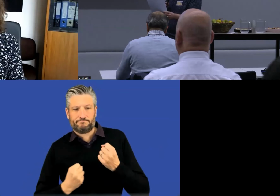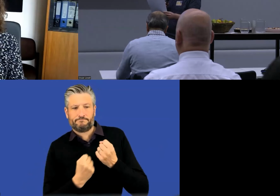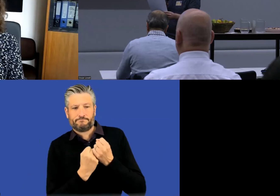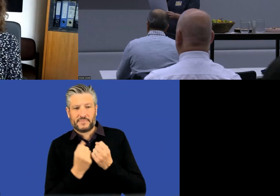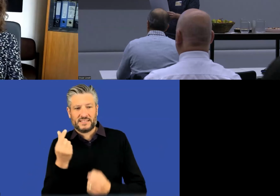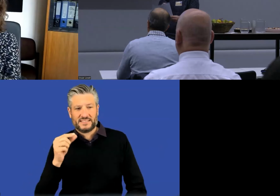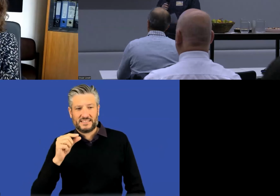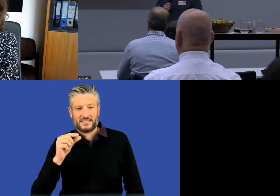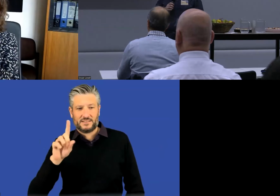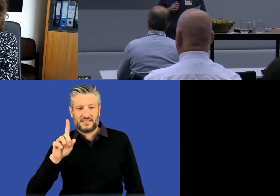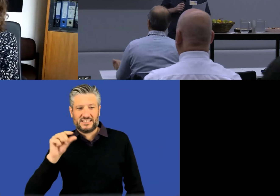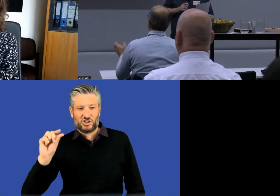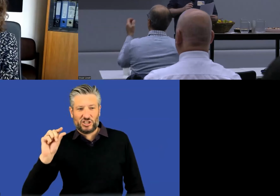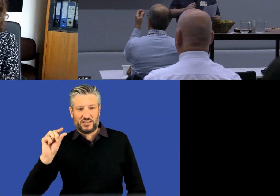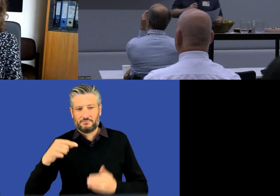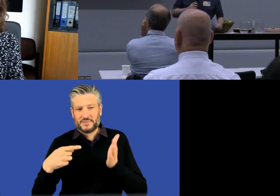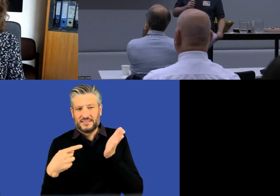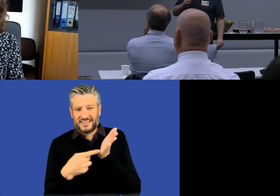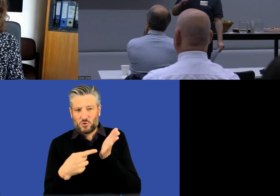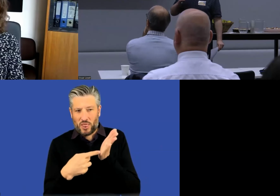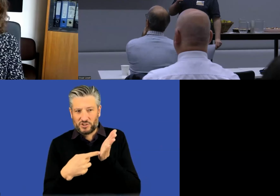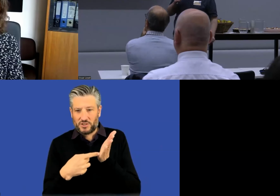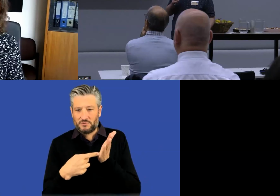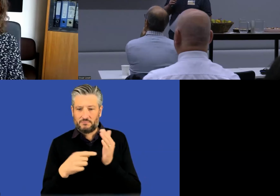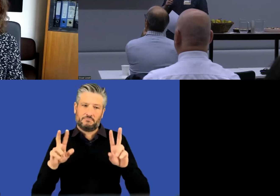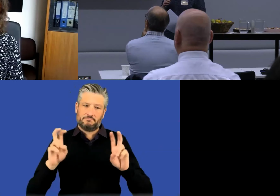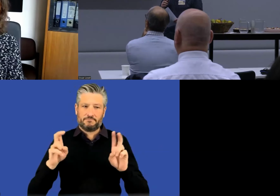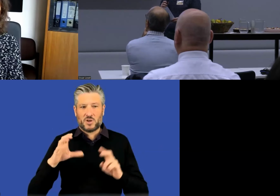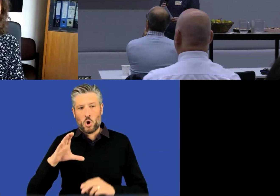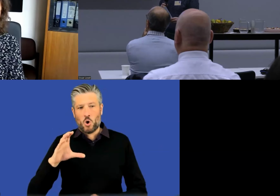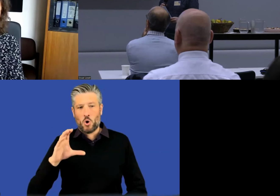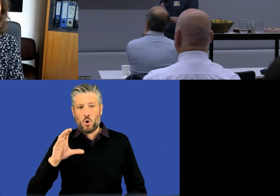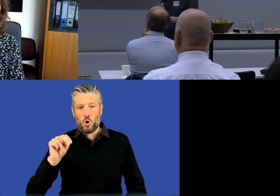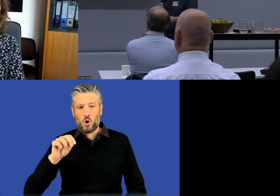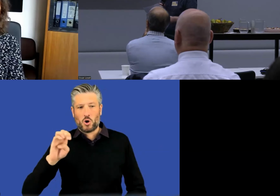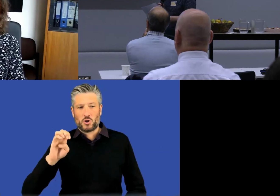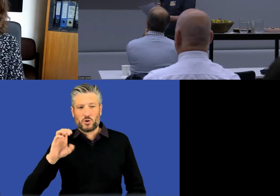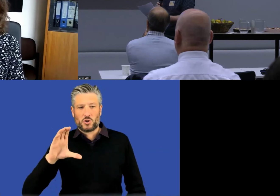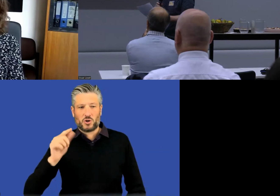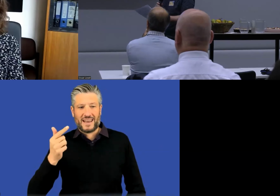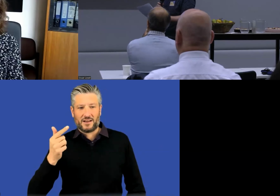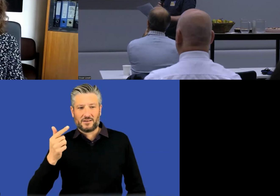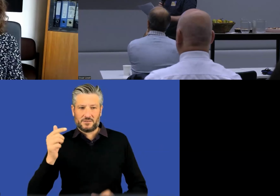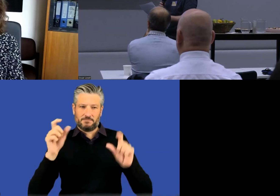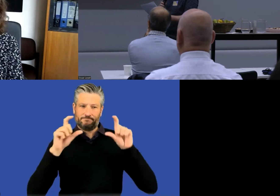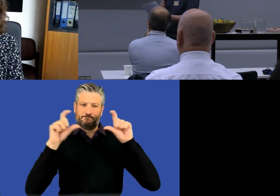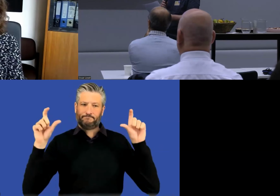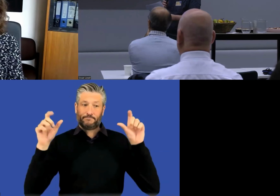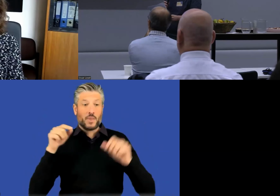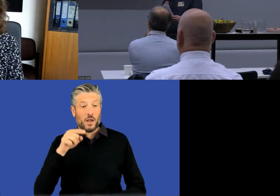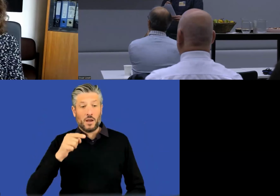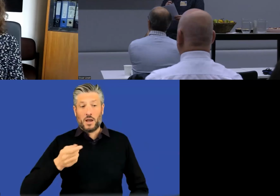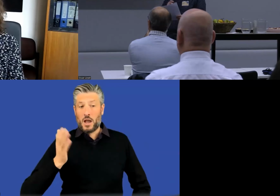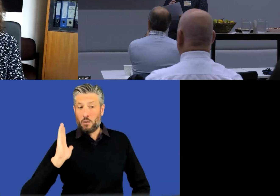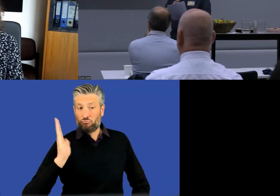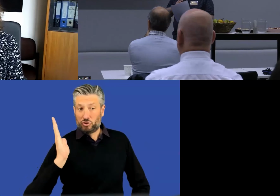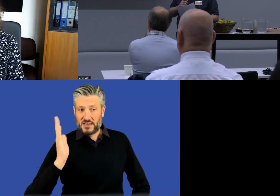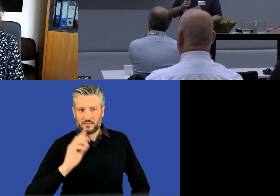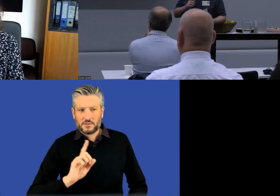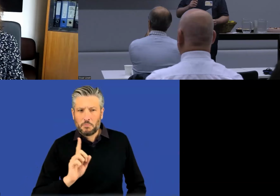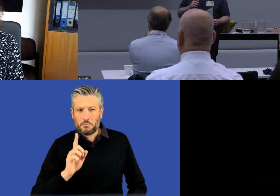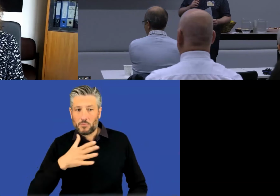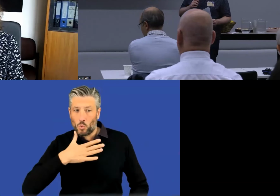Technology, or DG Connect, as we like to call it. And she'll be presenting on United in Inclusion today. So we've